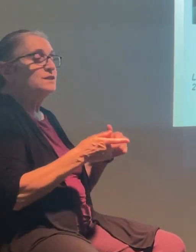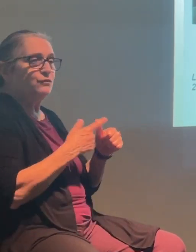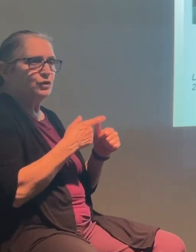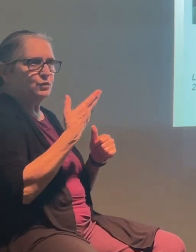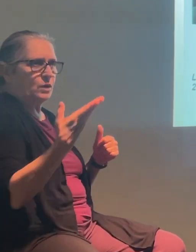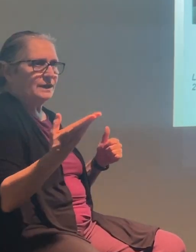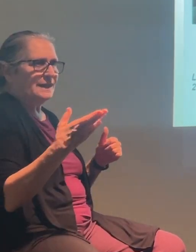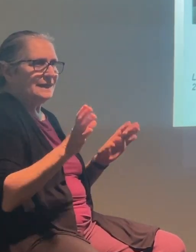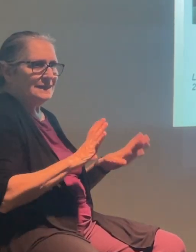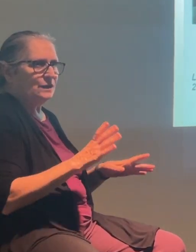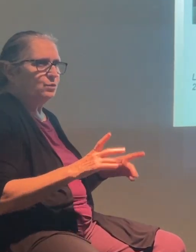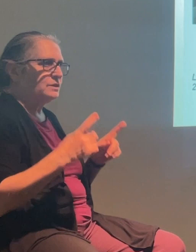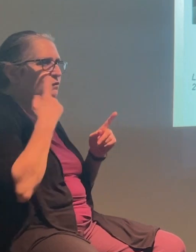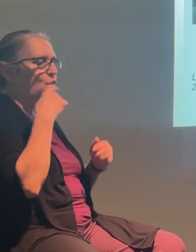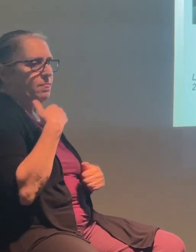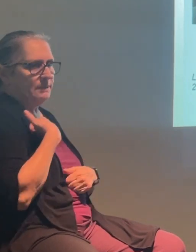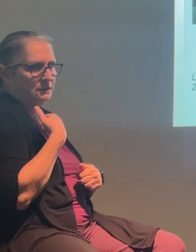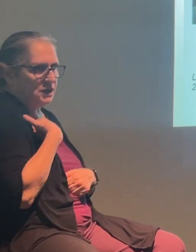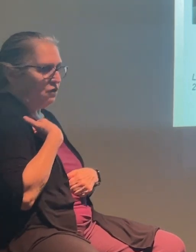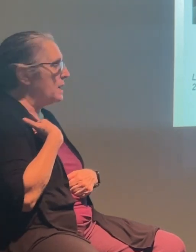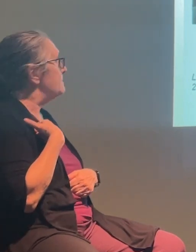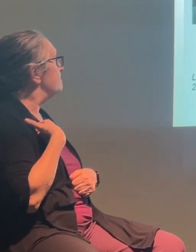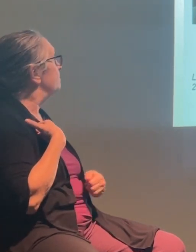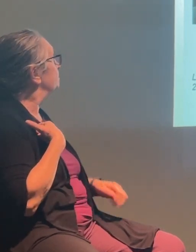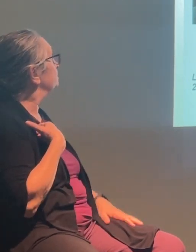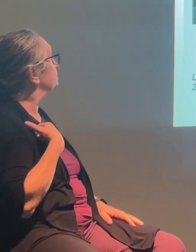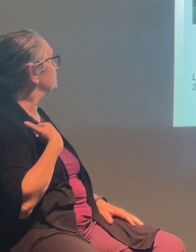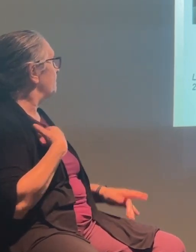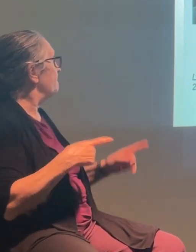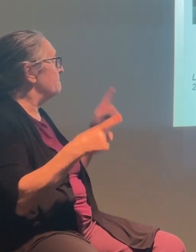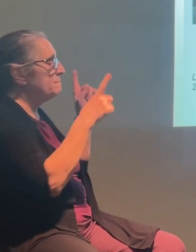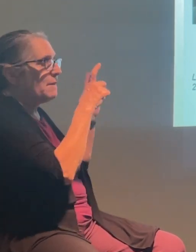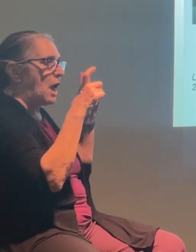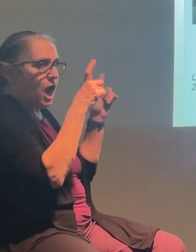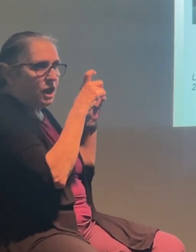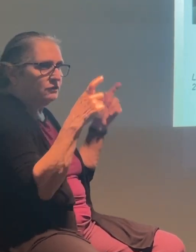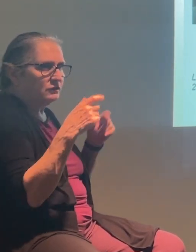was for the military. So you have battle photographs,